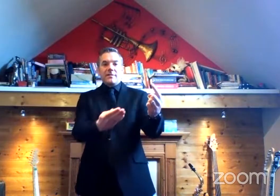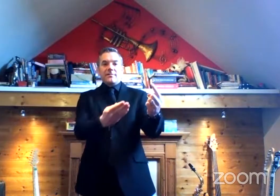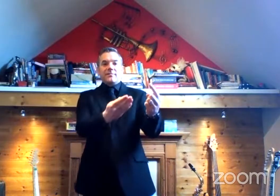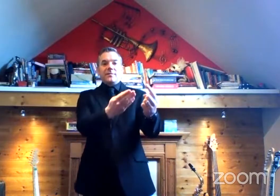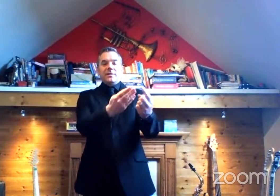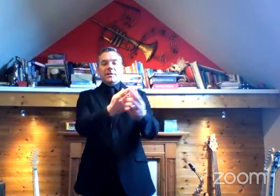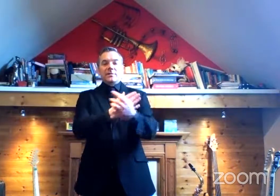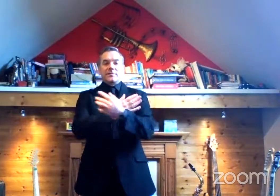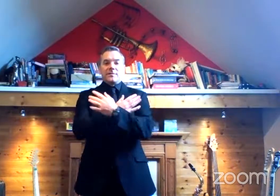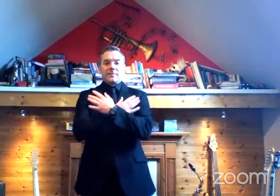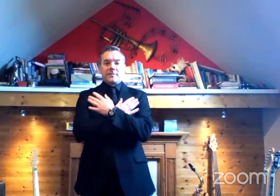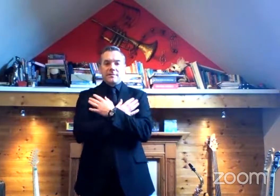for love,